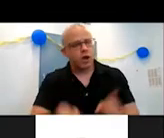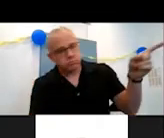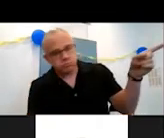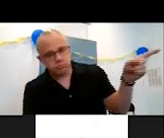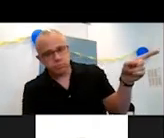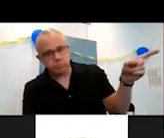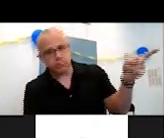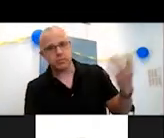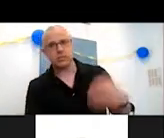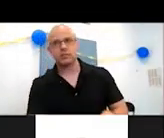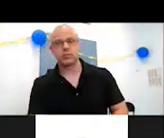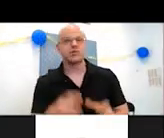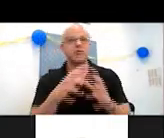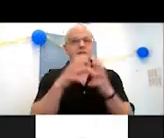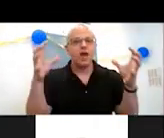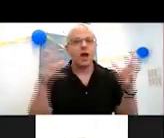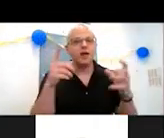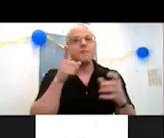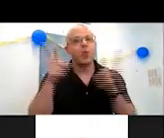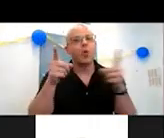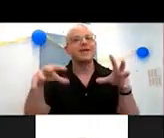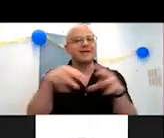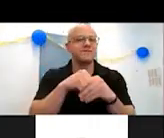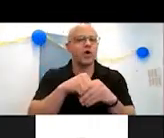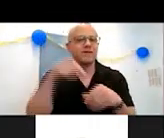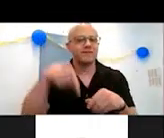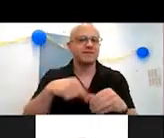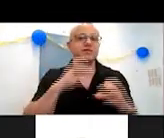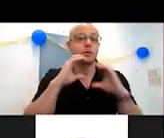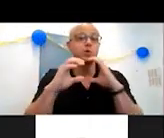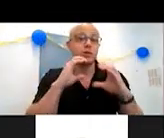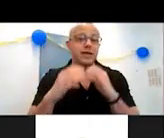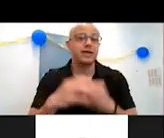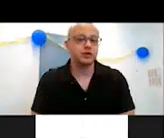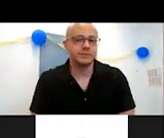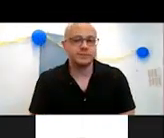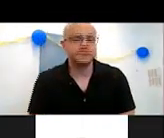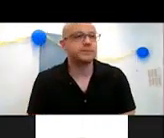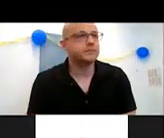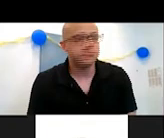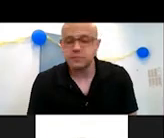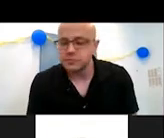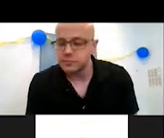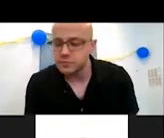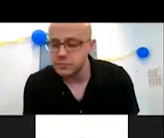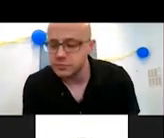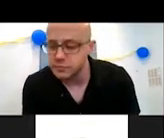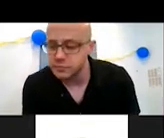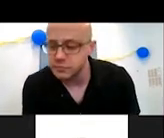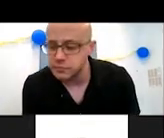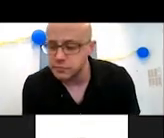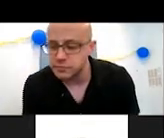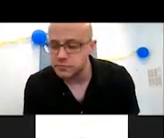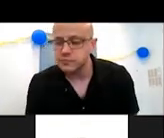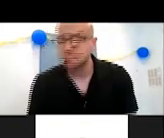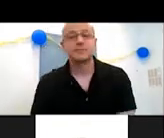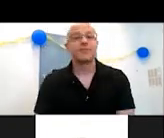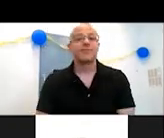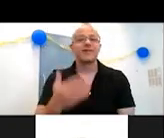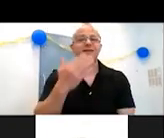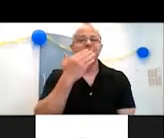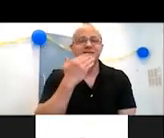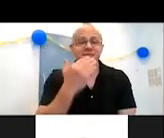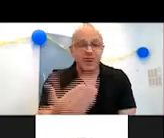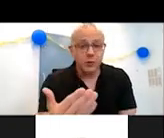to point more, like, where's the bathroom? And we point over towards where the bathroom is, and it's just